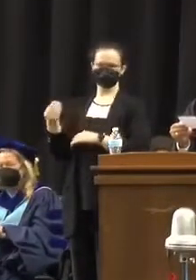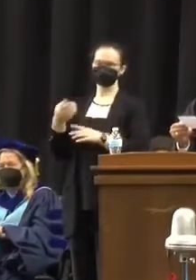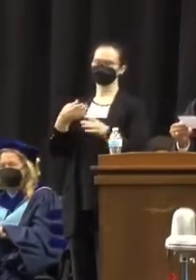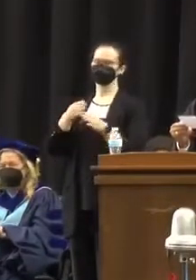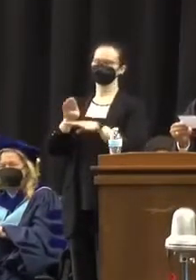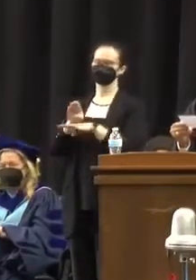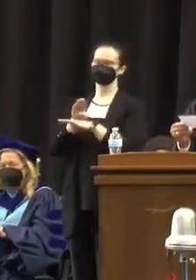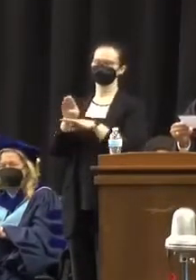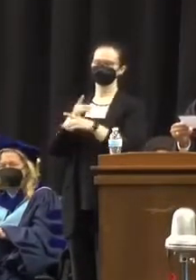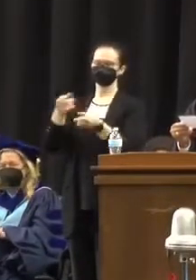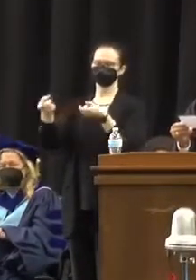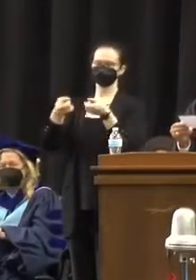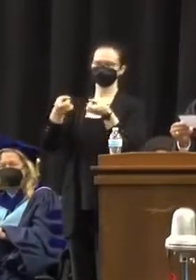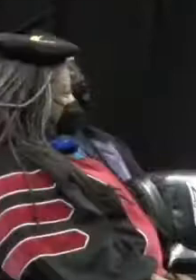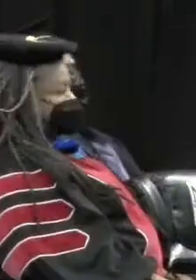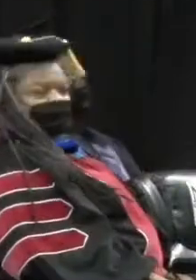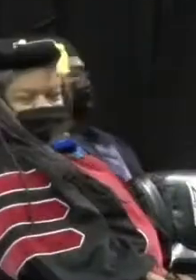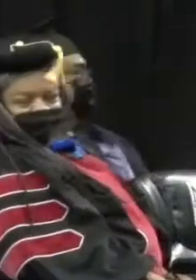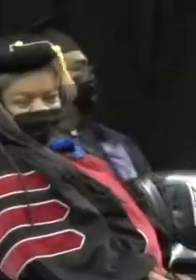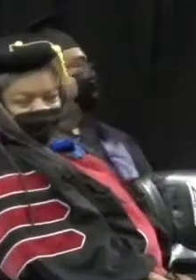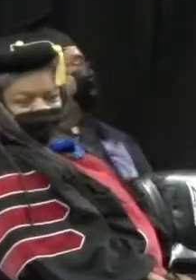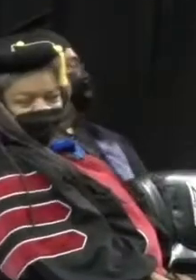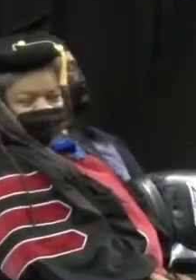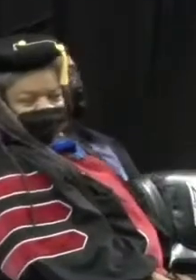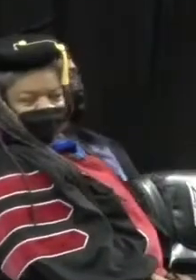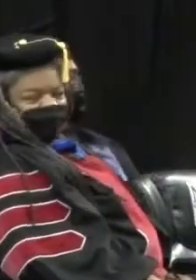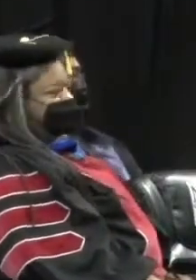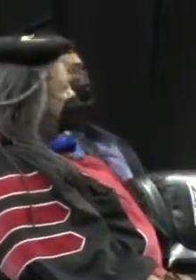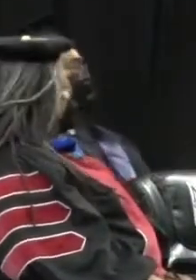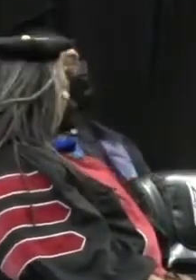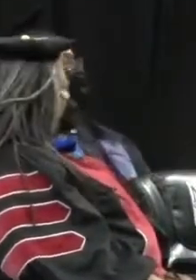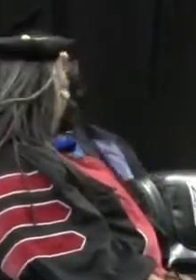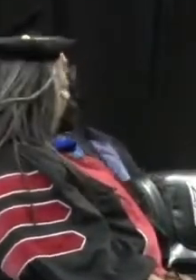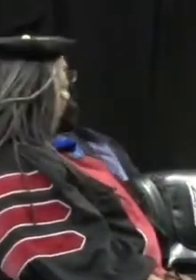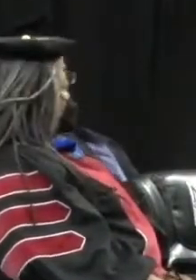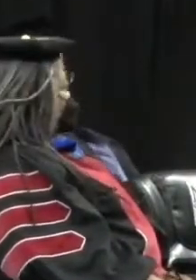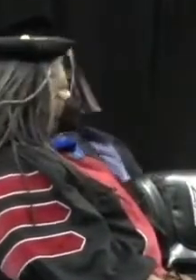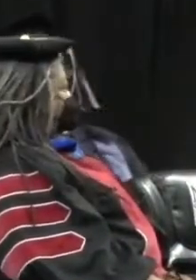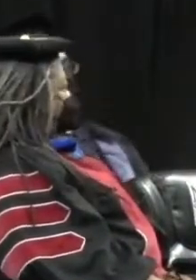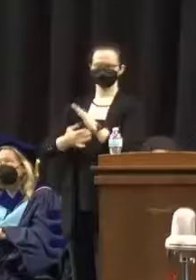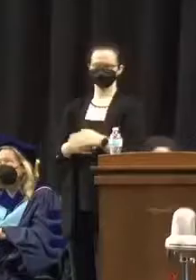Management, Associate of Applied Science, Health Information Technology.